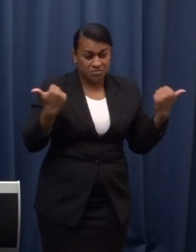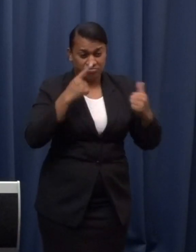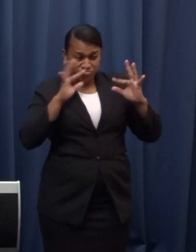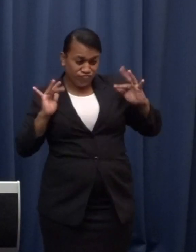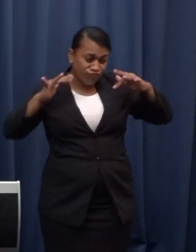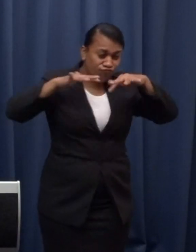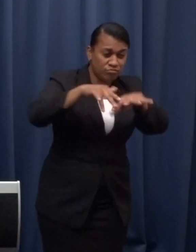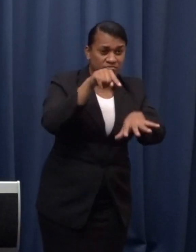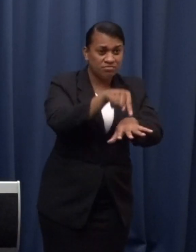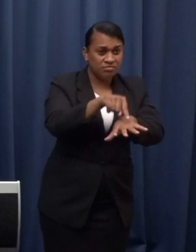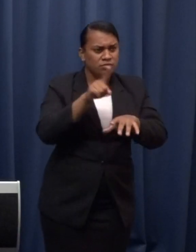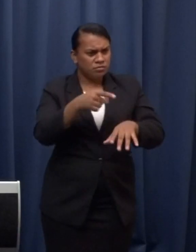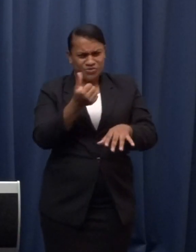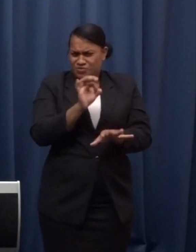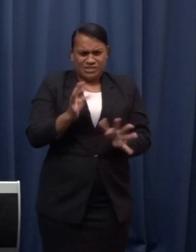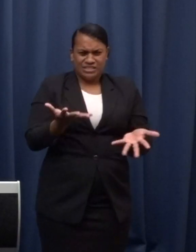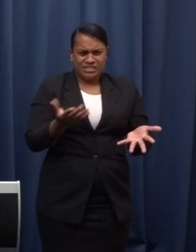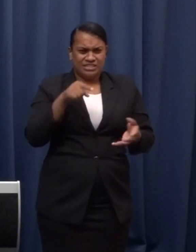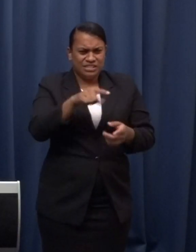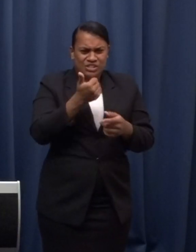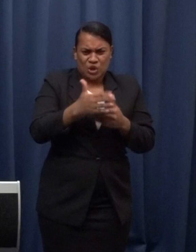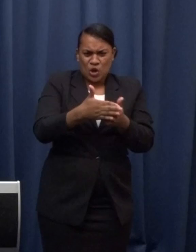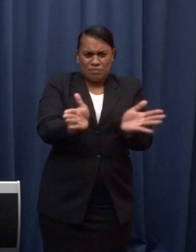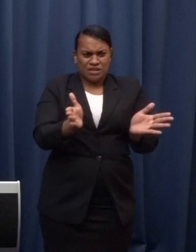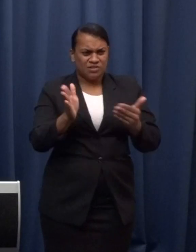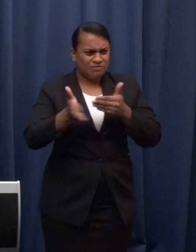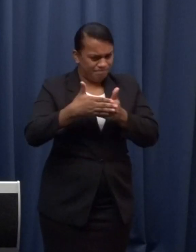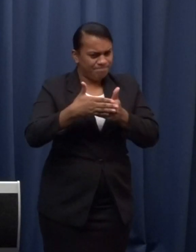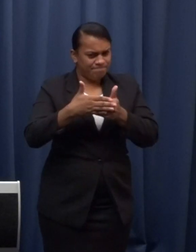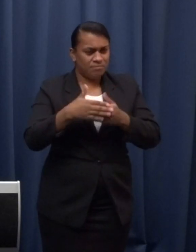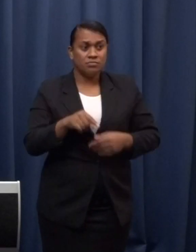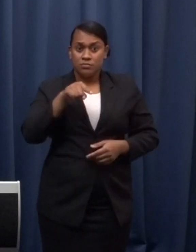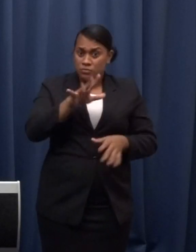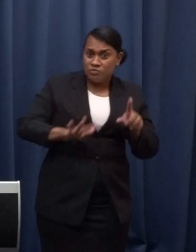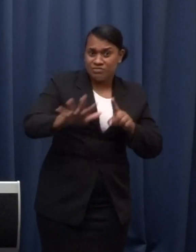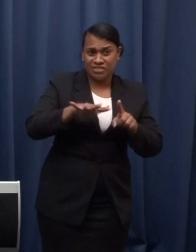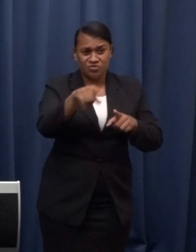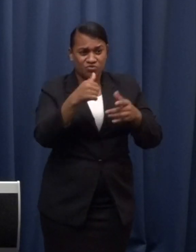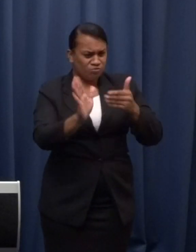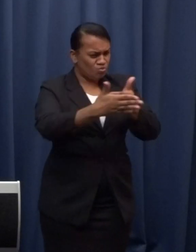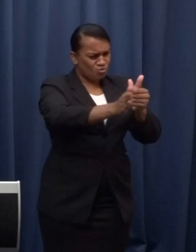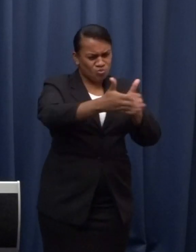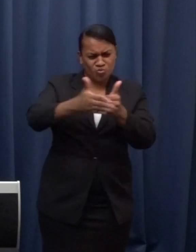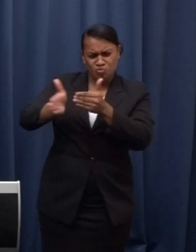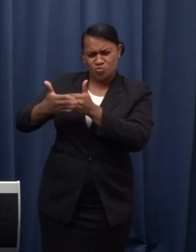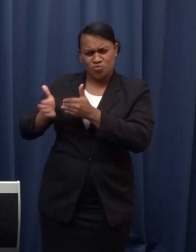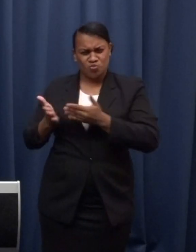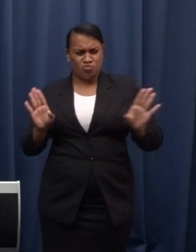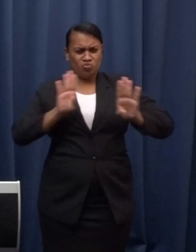make personal space nearly impossible, should also be closed and ceased everywhere in Fiji, effective immediately.